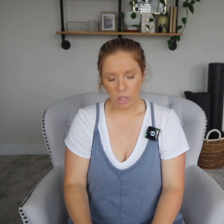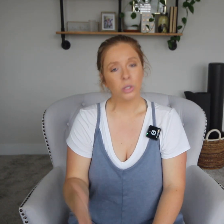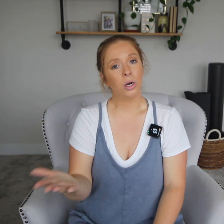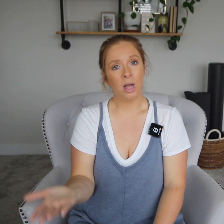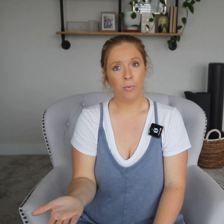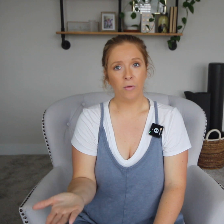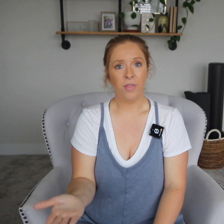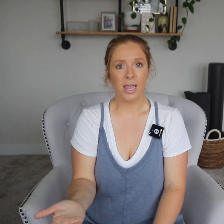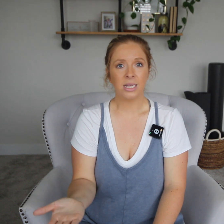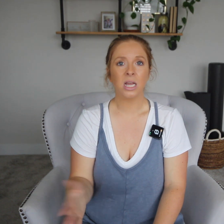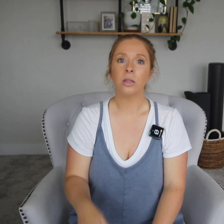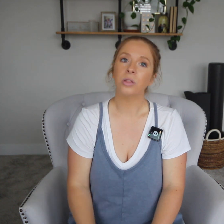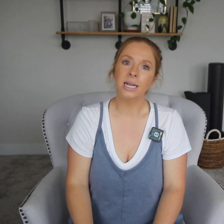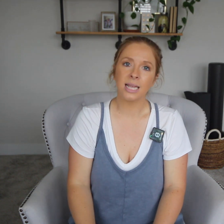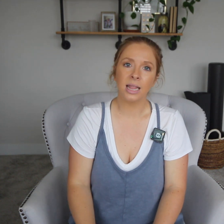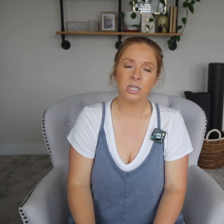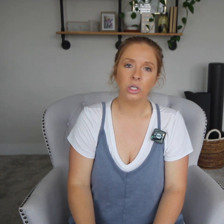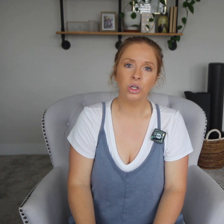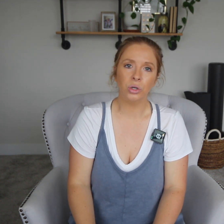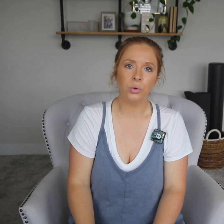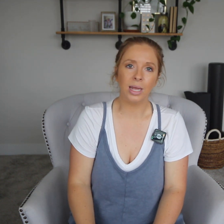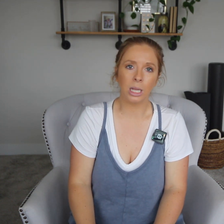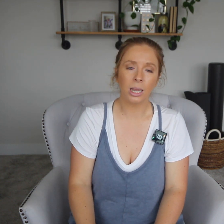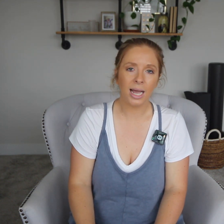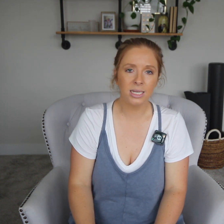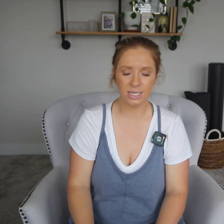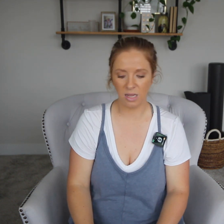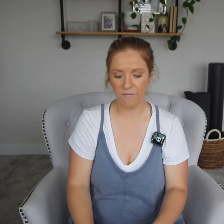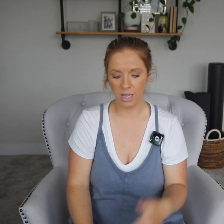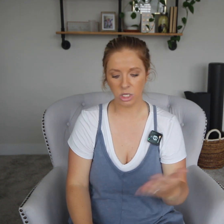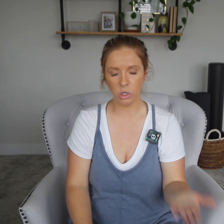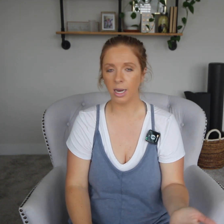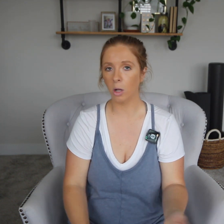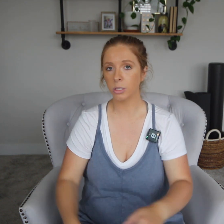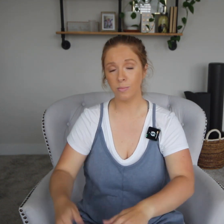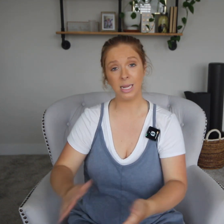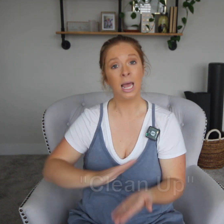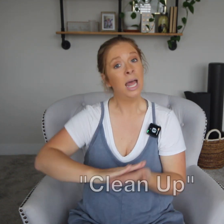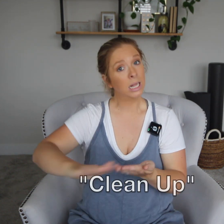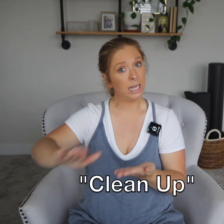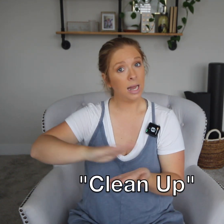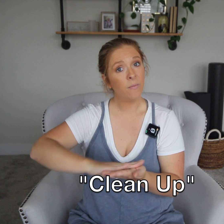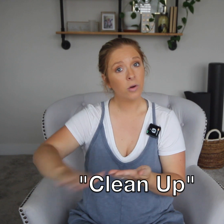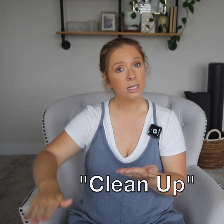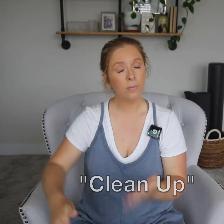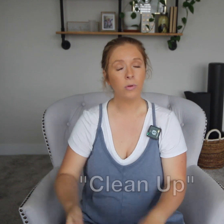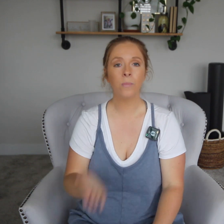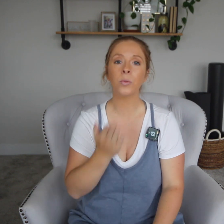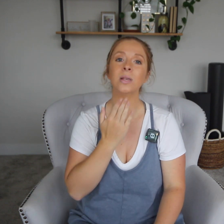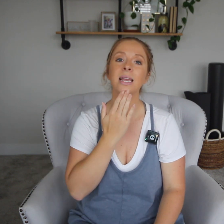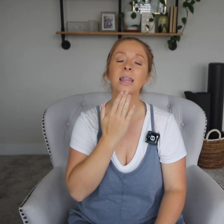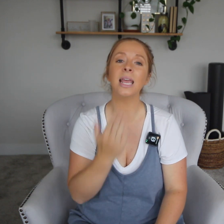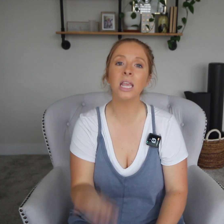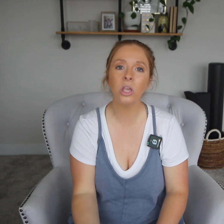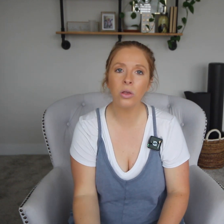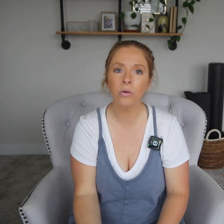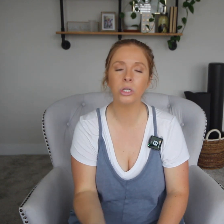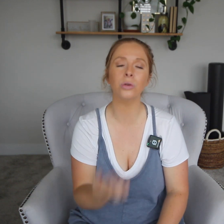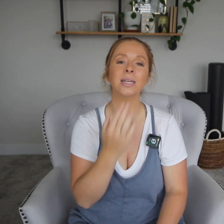are a couple of things. Other things I like to do in class is if a student helps me clean up, for example, we say thank you. So you tap